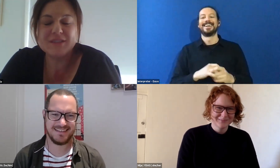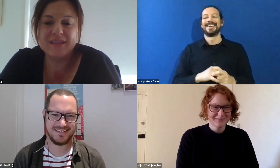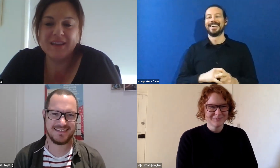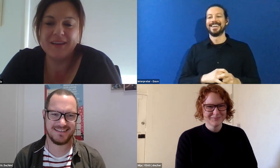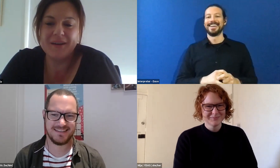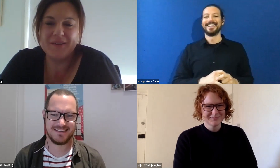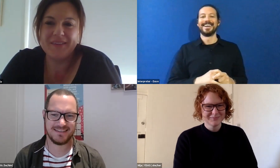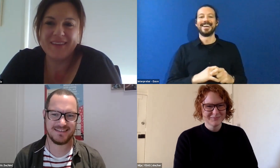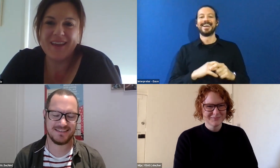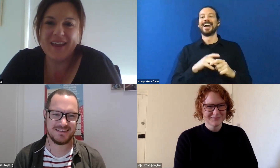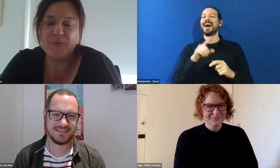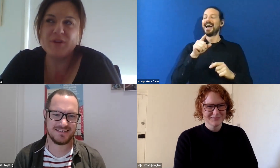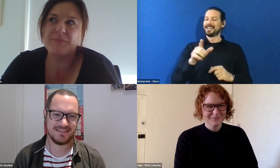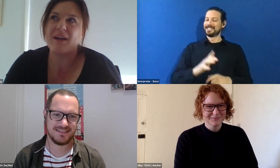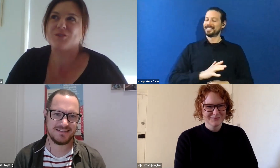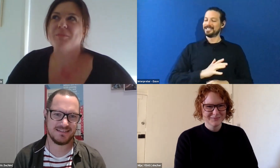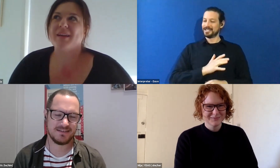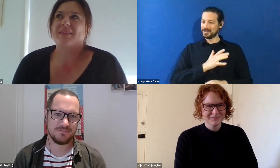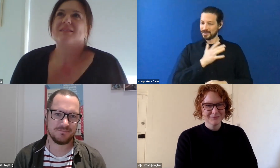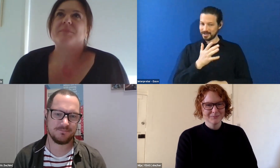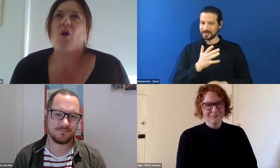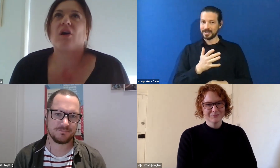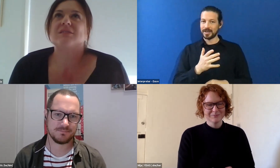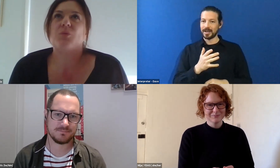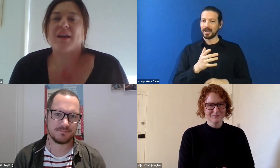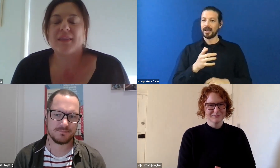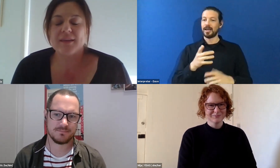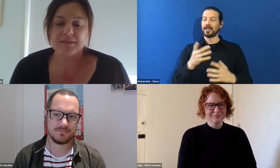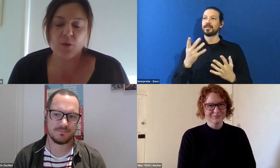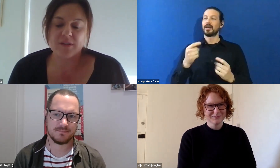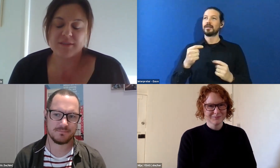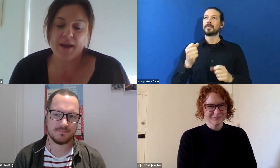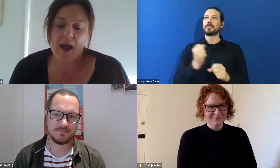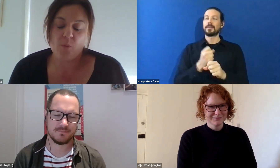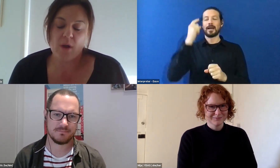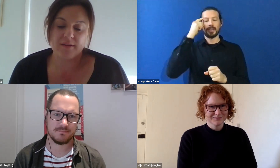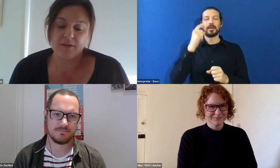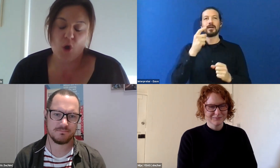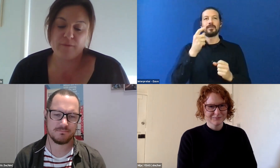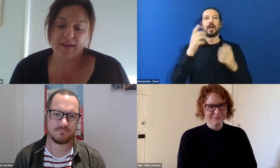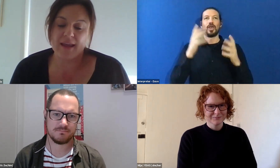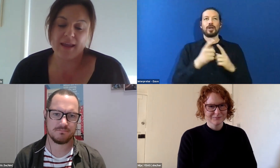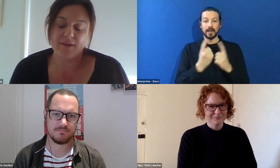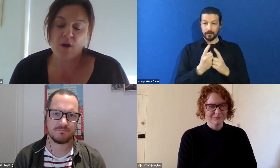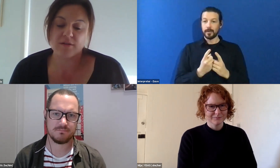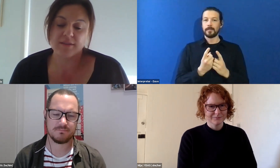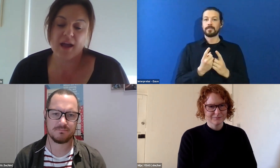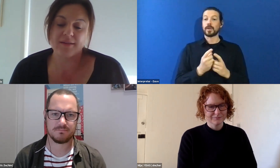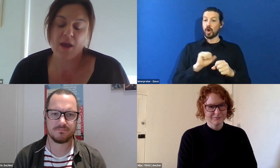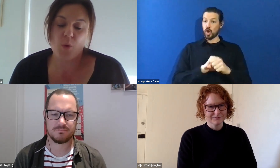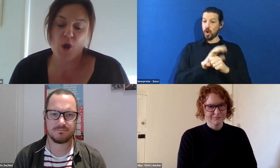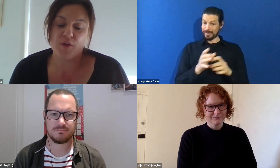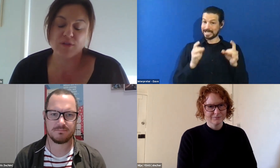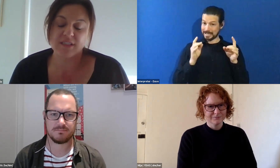it's interesting. It brings back so many things, because one of the things that we set up when COVID hit was